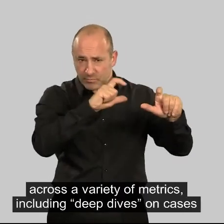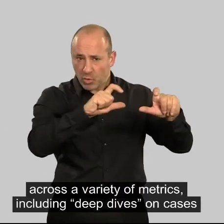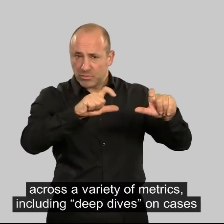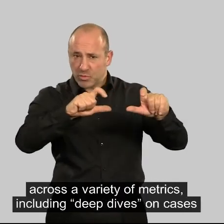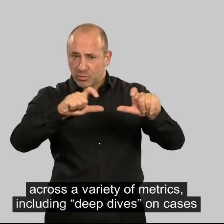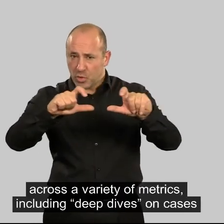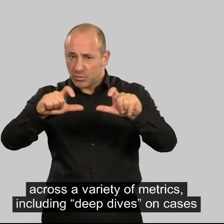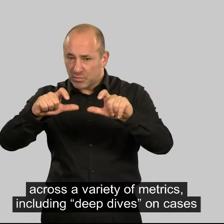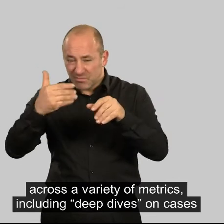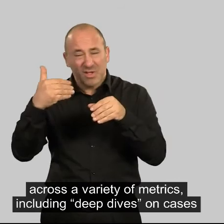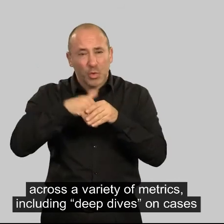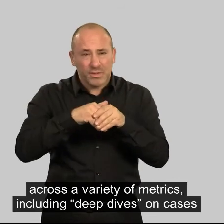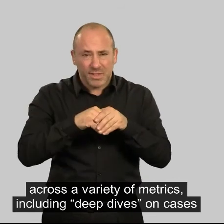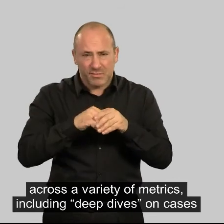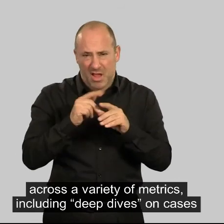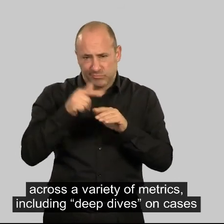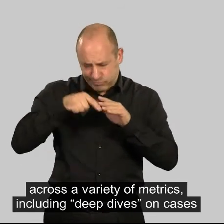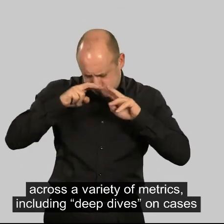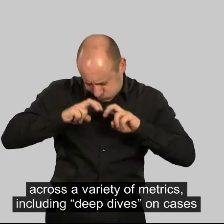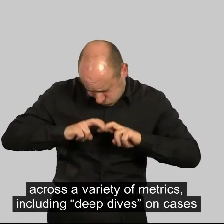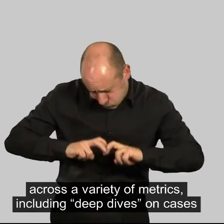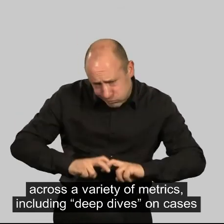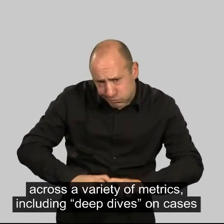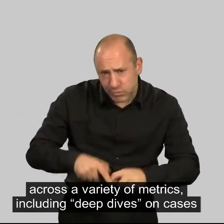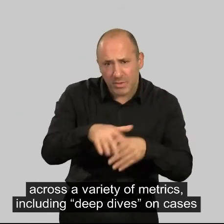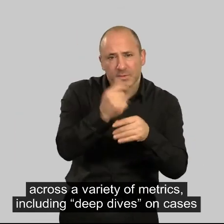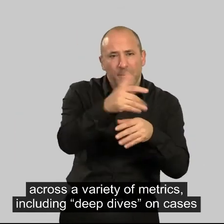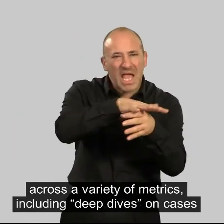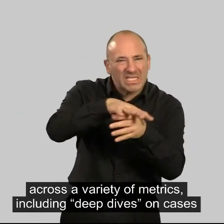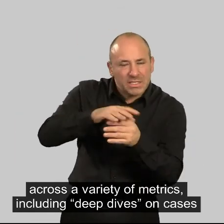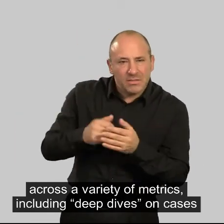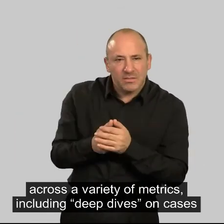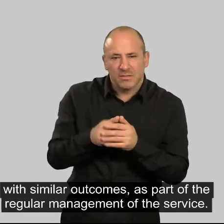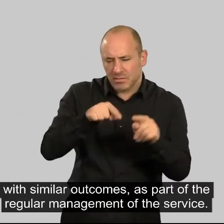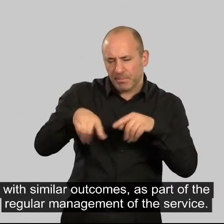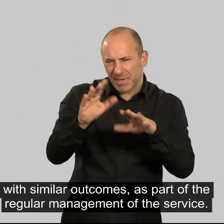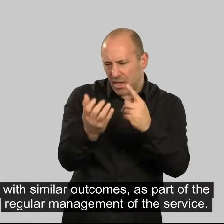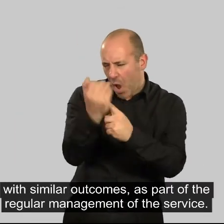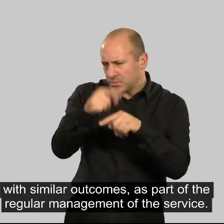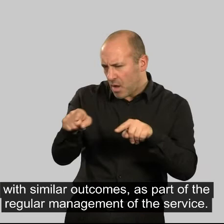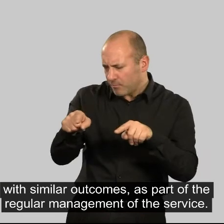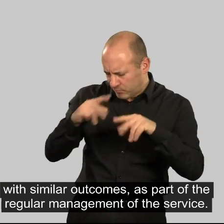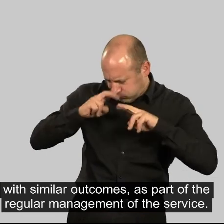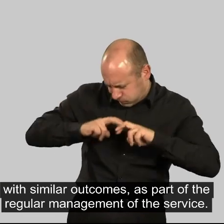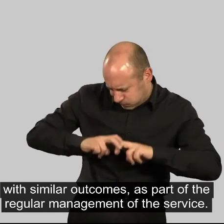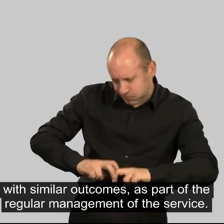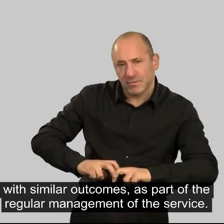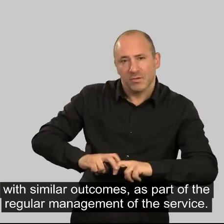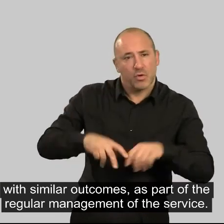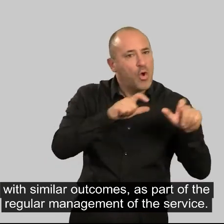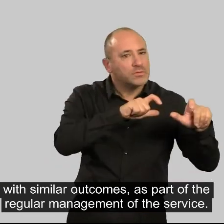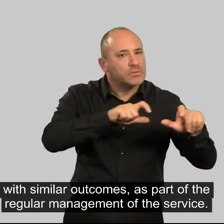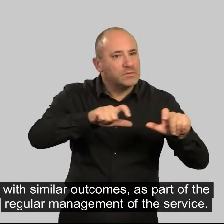including deep dives on cases with similar outcomes, as part of the regular management of